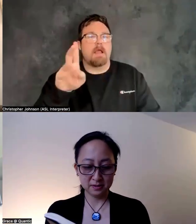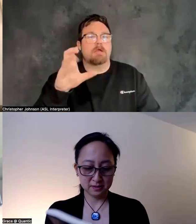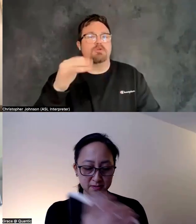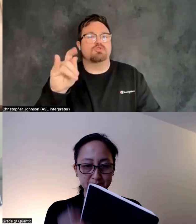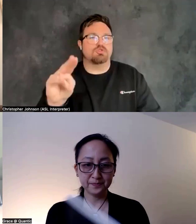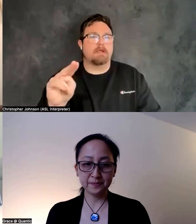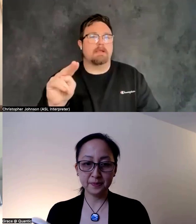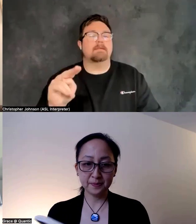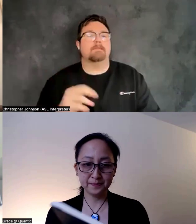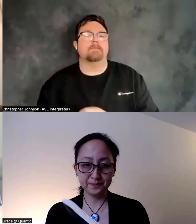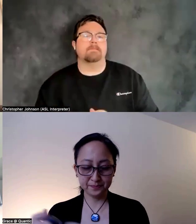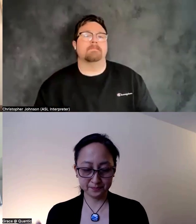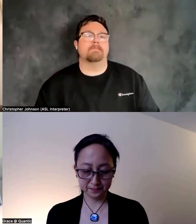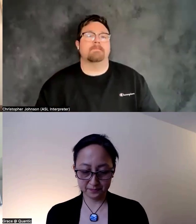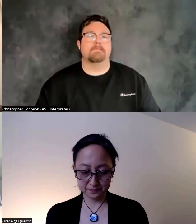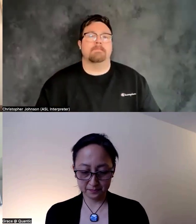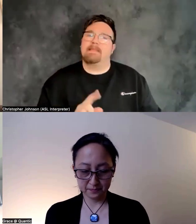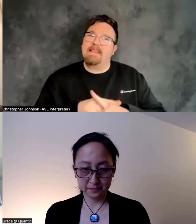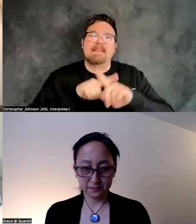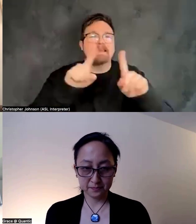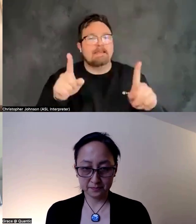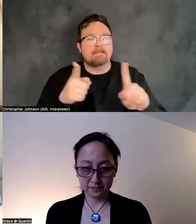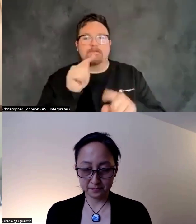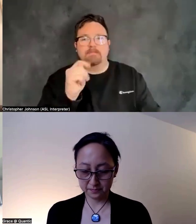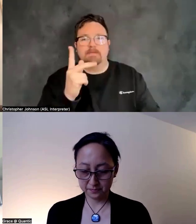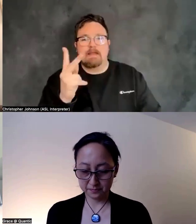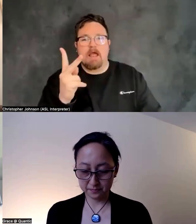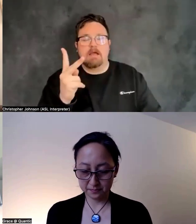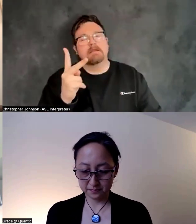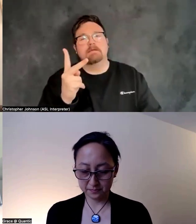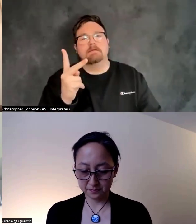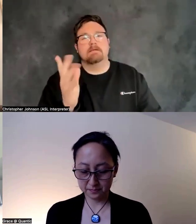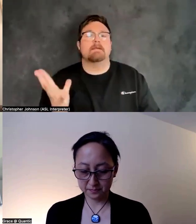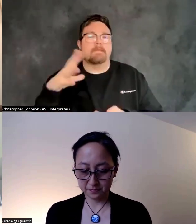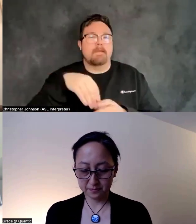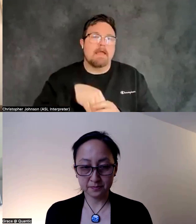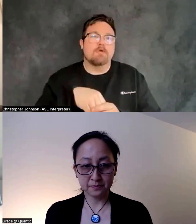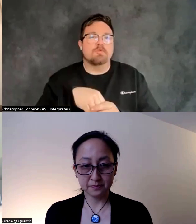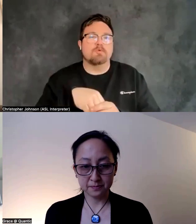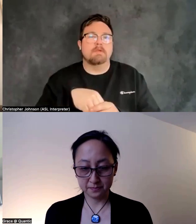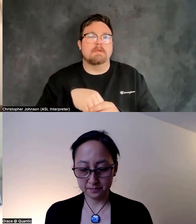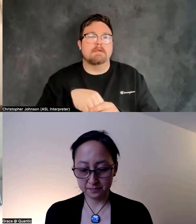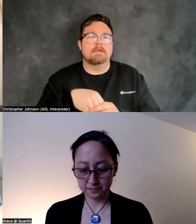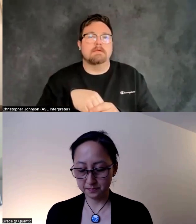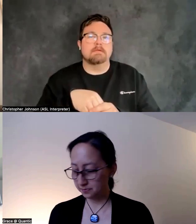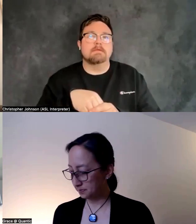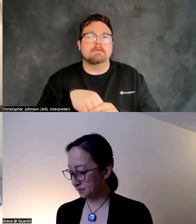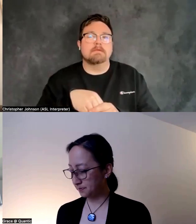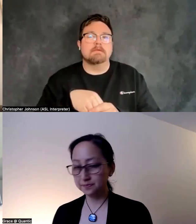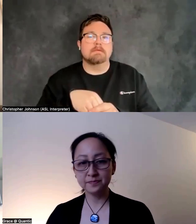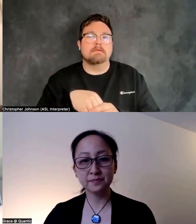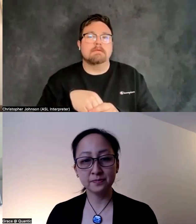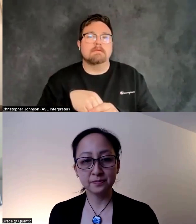we are differentiating from TikTok is essentially by including or inculcating an element of gamification with